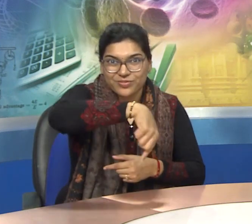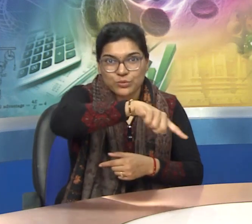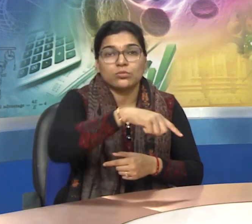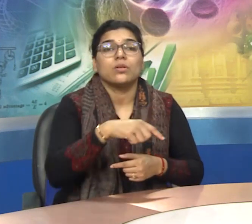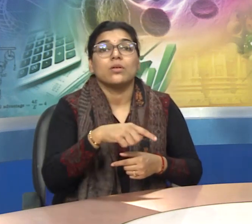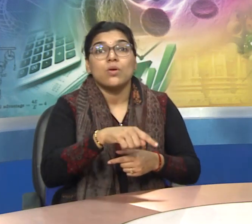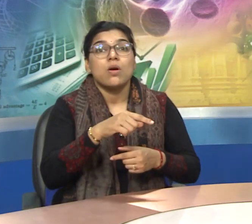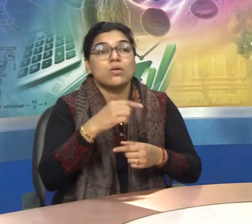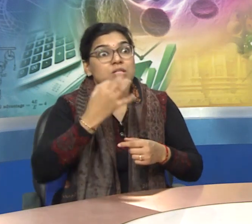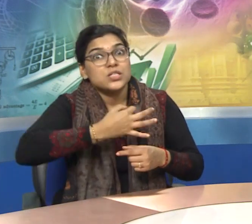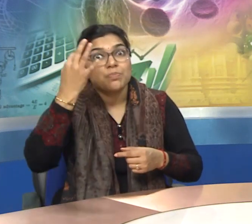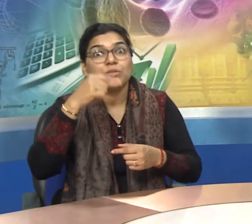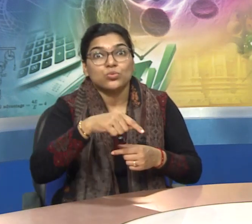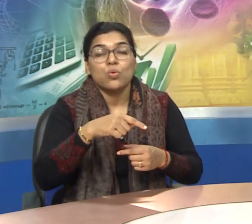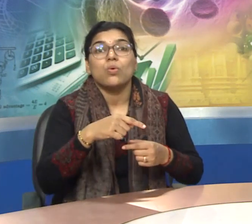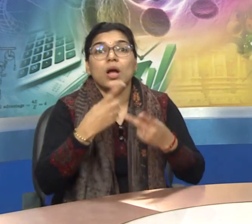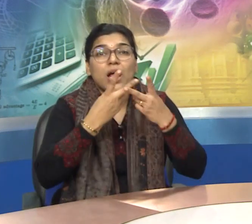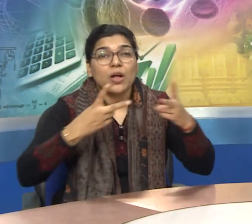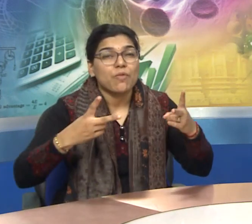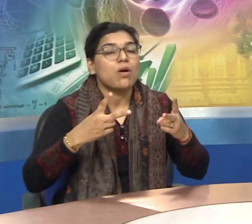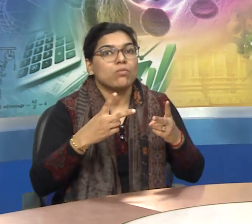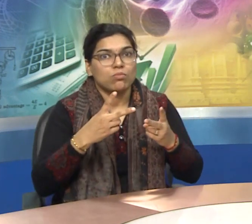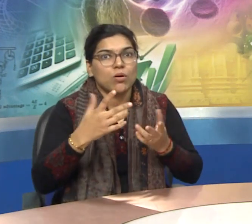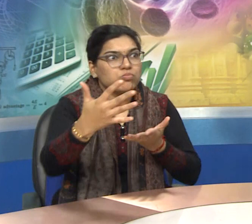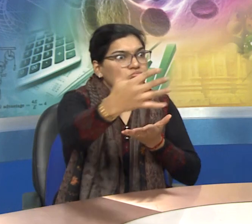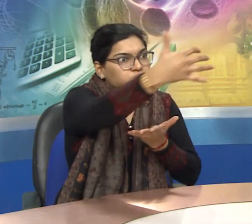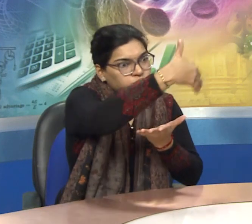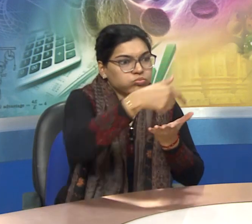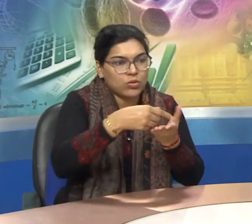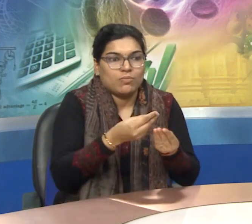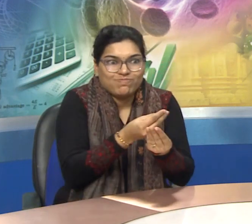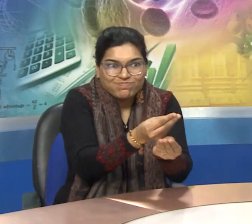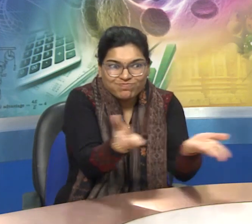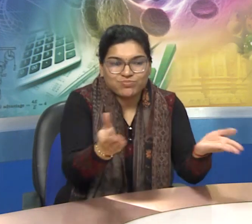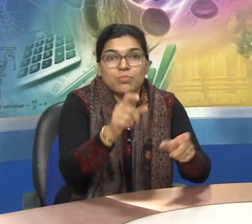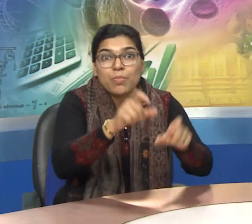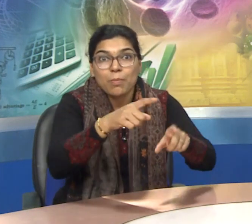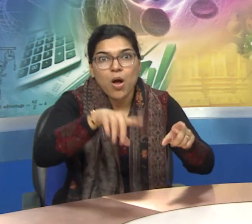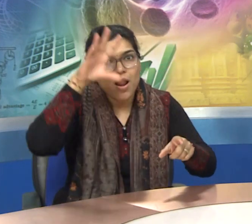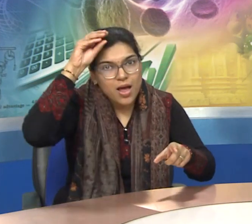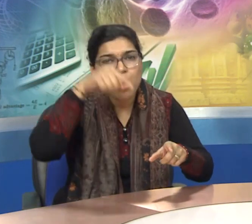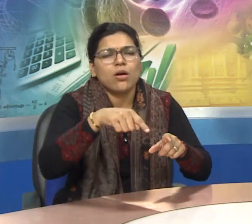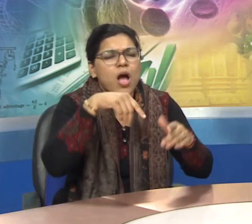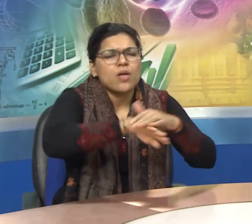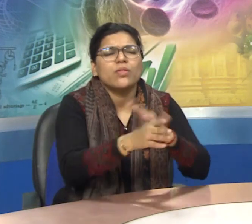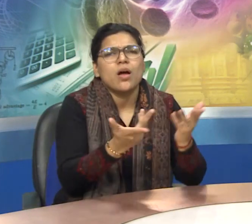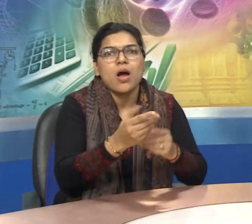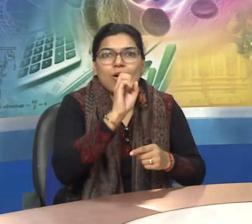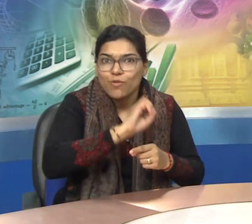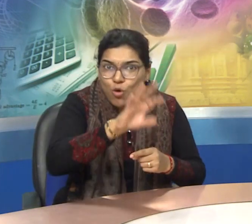A special library acquires special collection and renders specialized